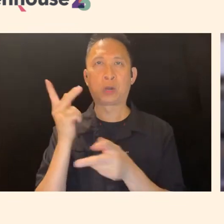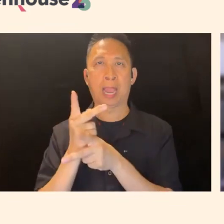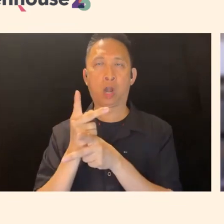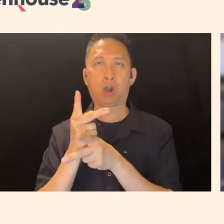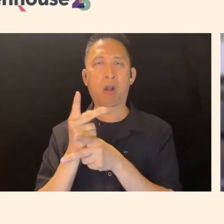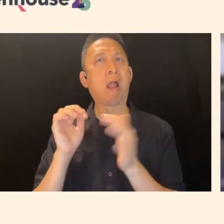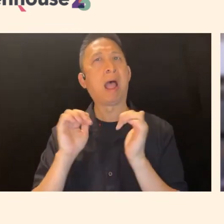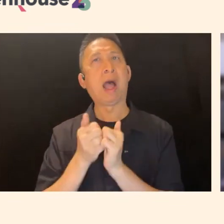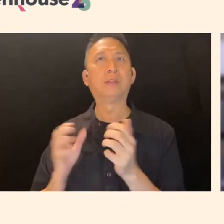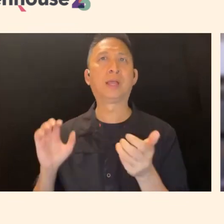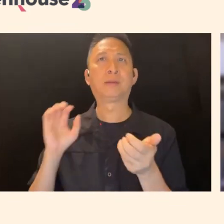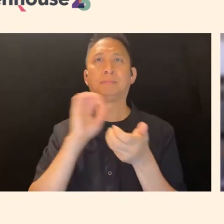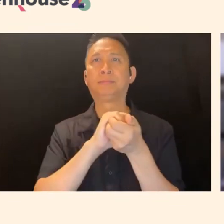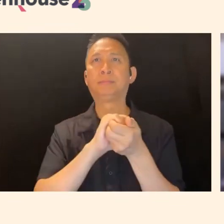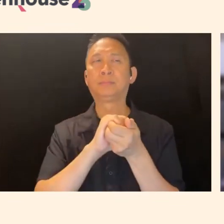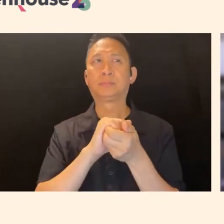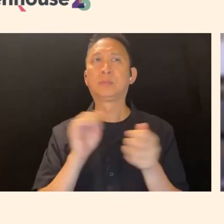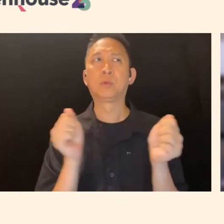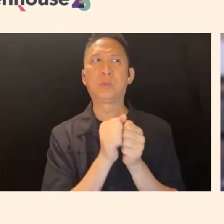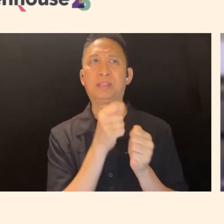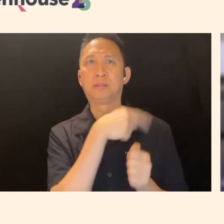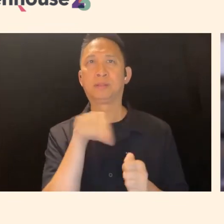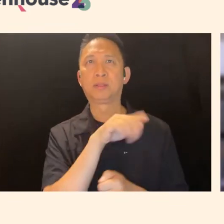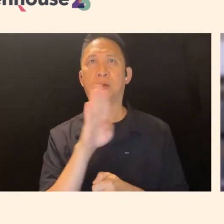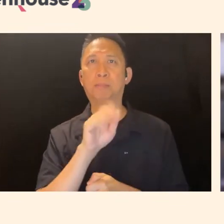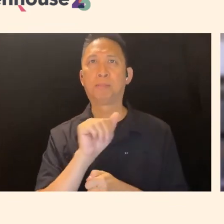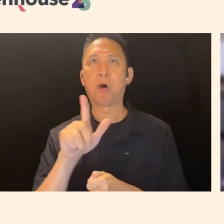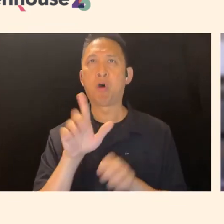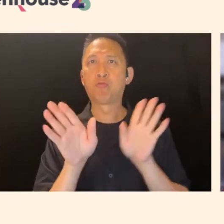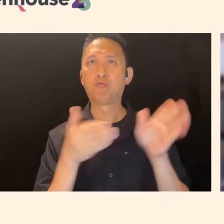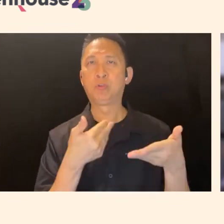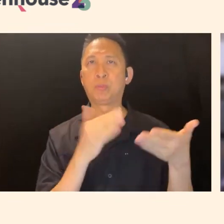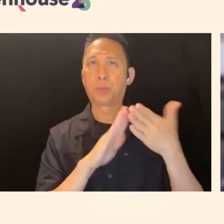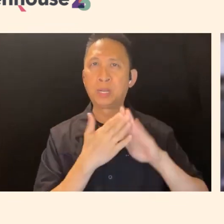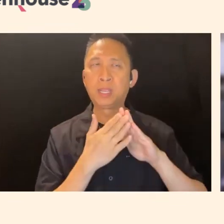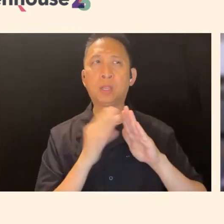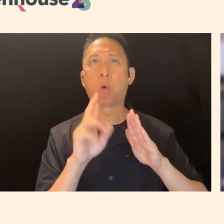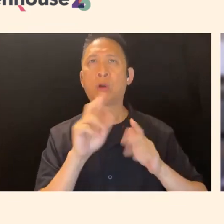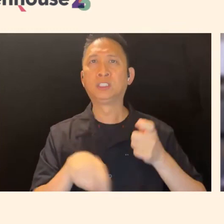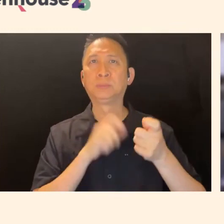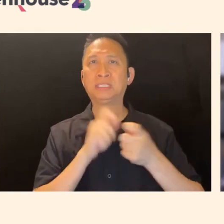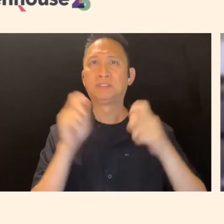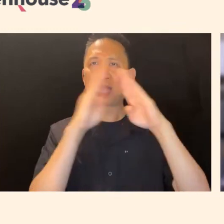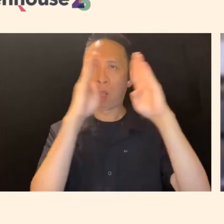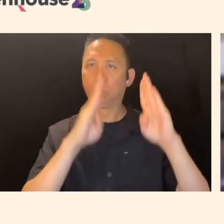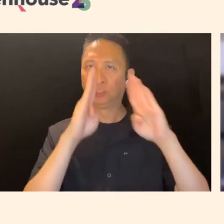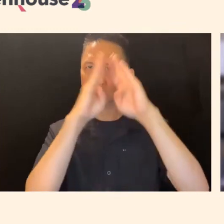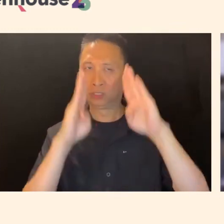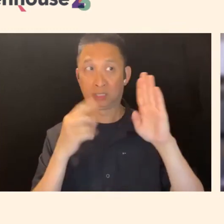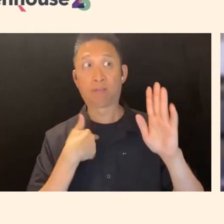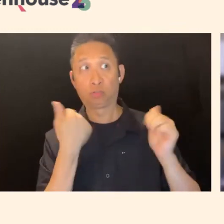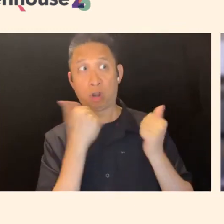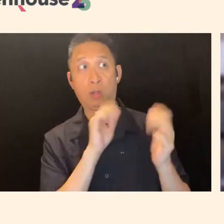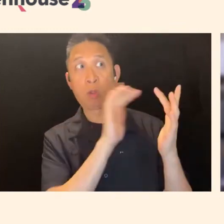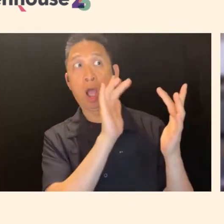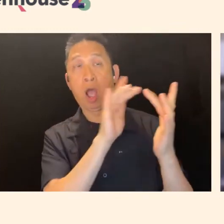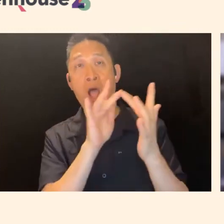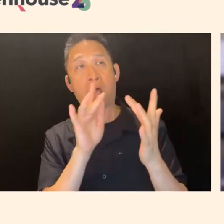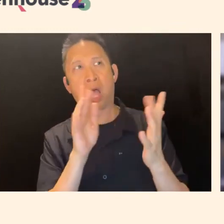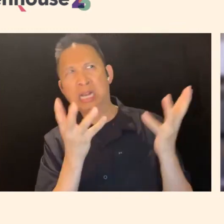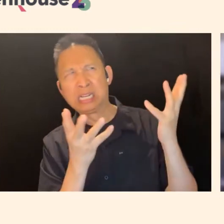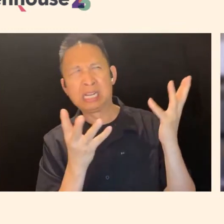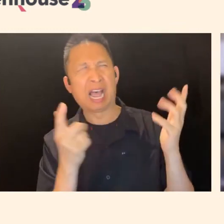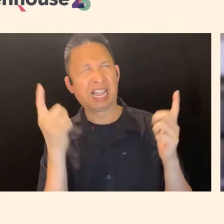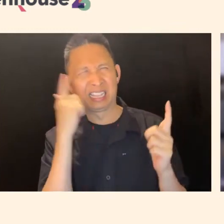the ballroom community or particular houses? Who should we contact? I've tried a few times, but I haven't reached the right